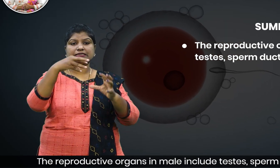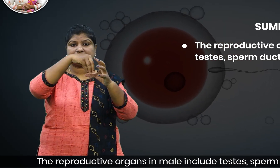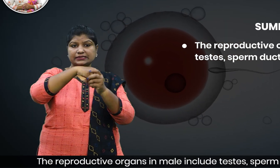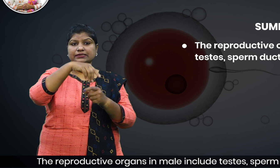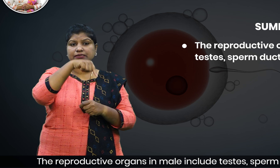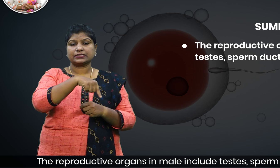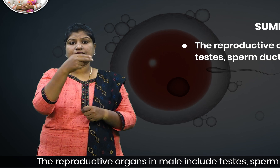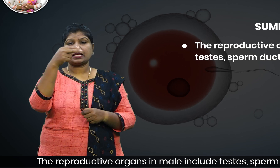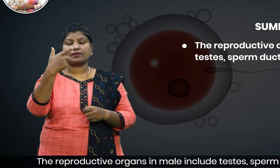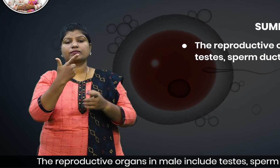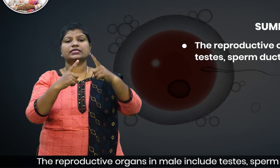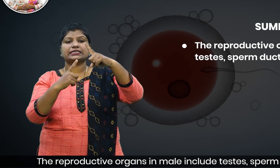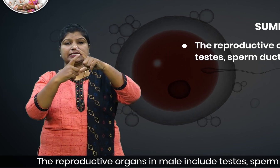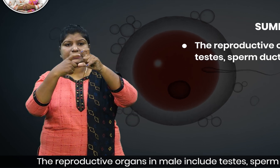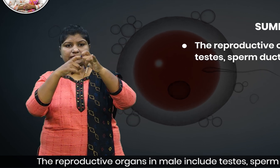testes,